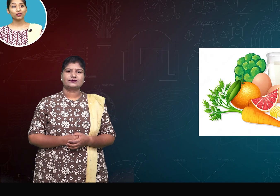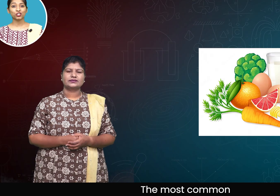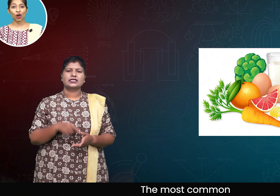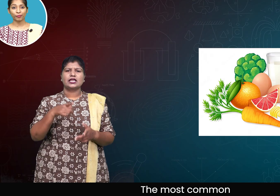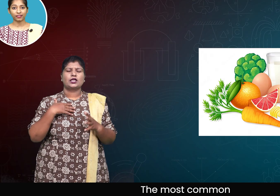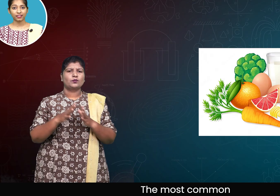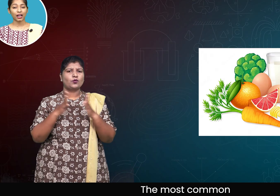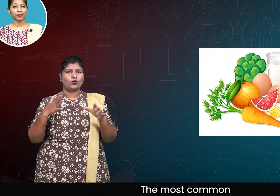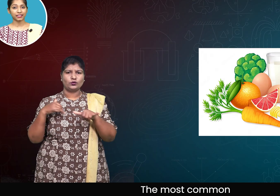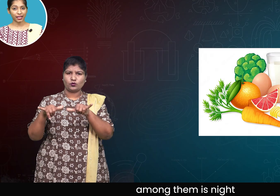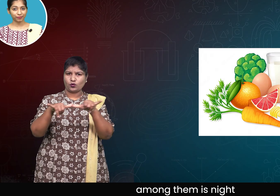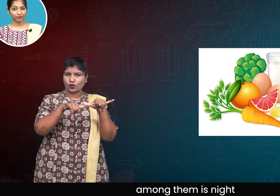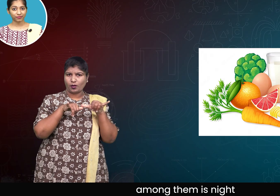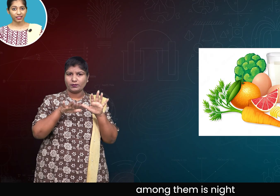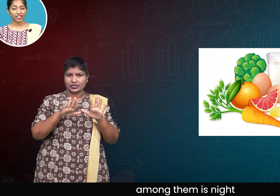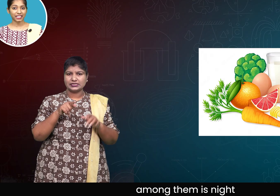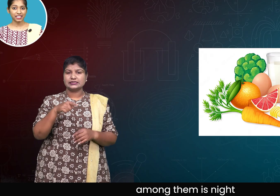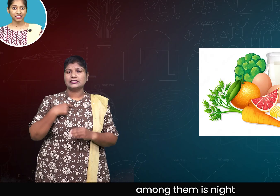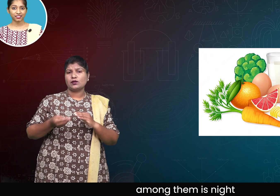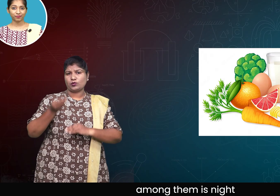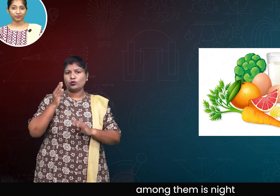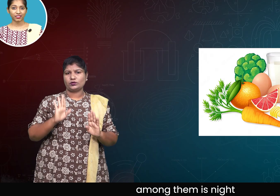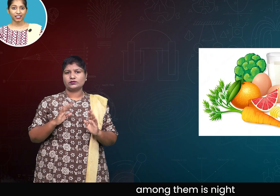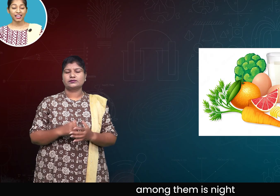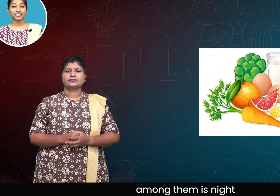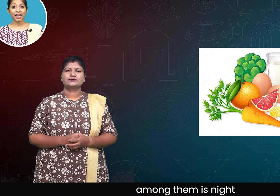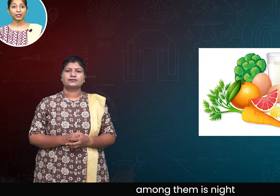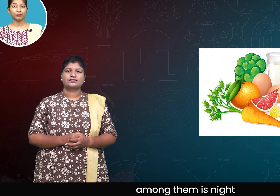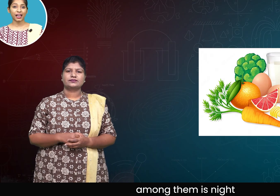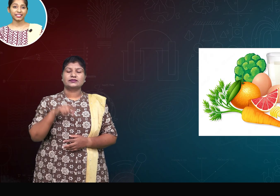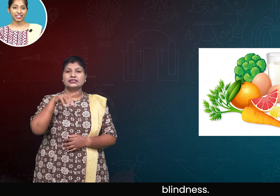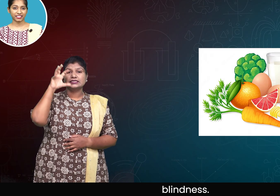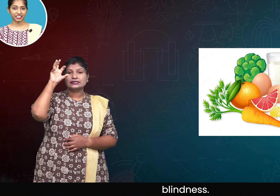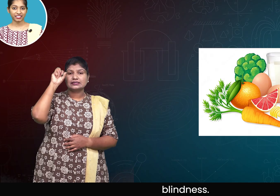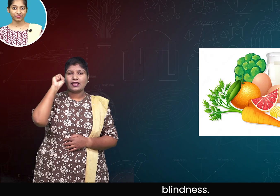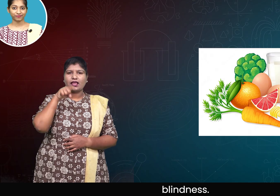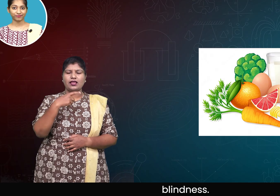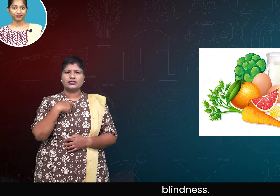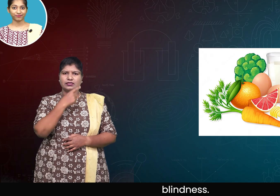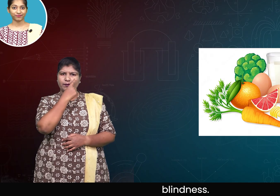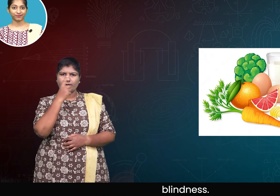The most common among them is night blindness.